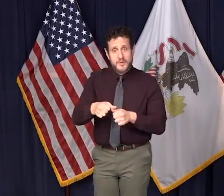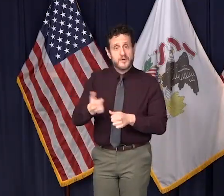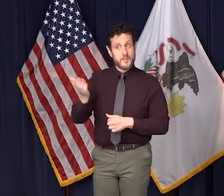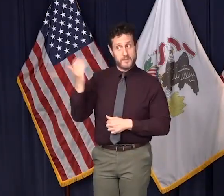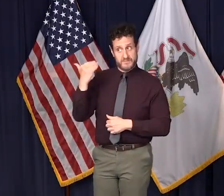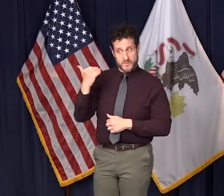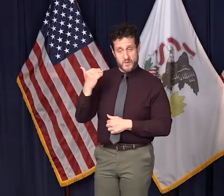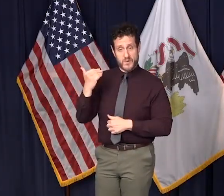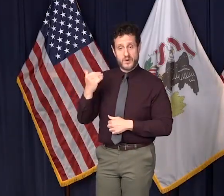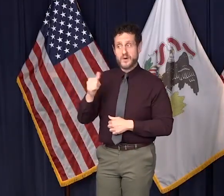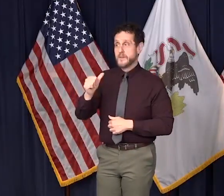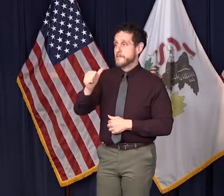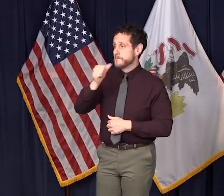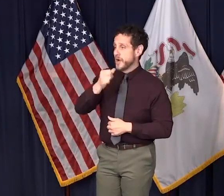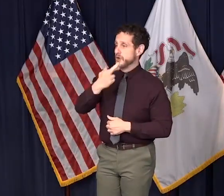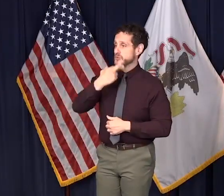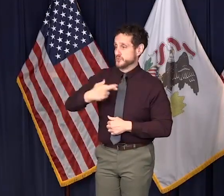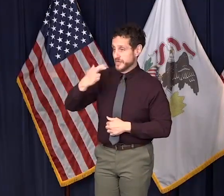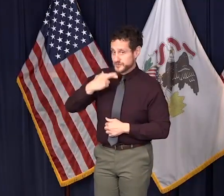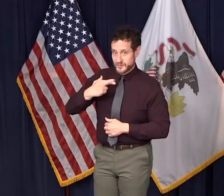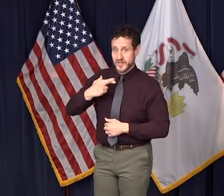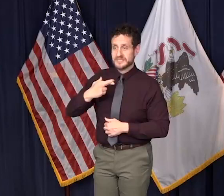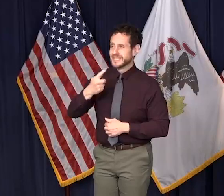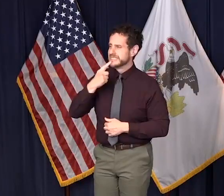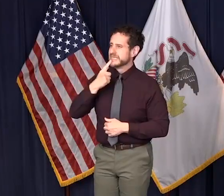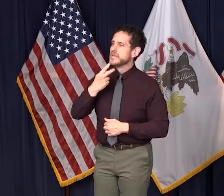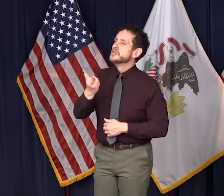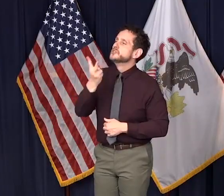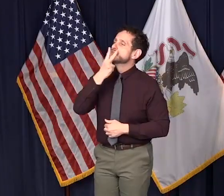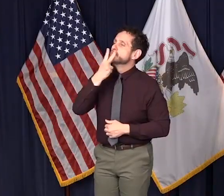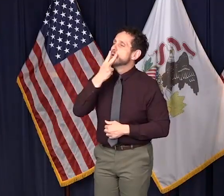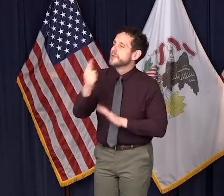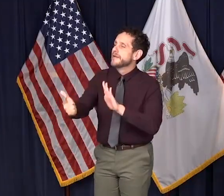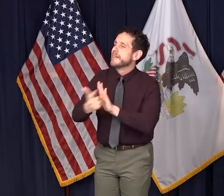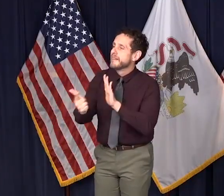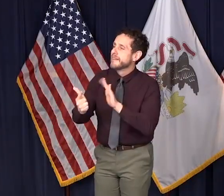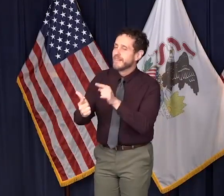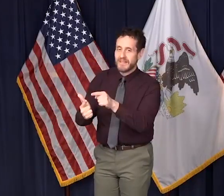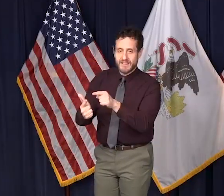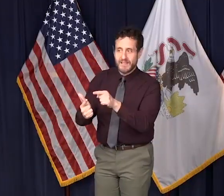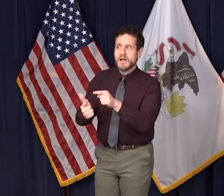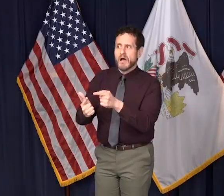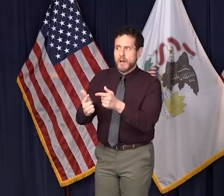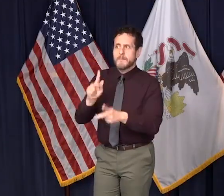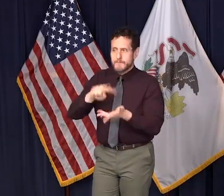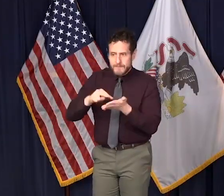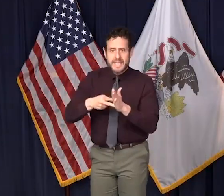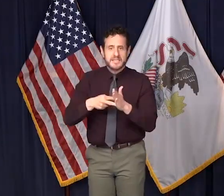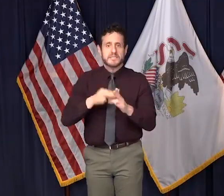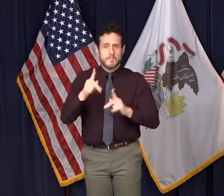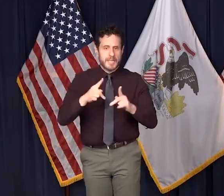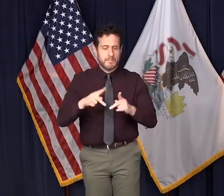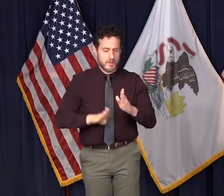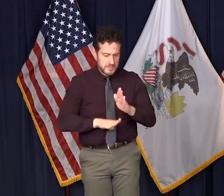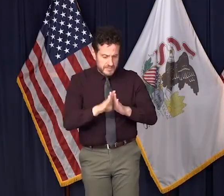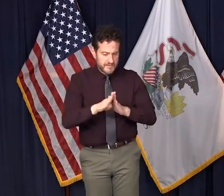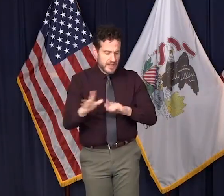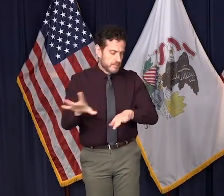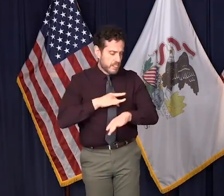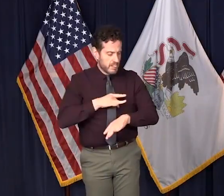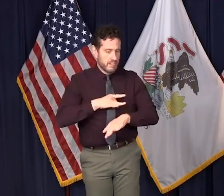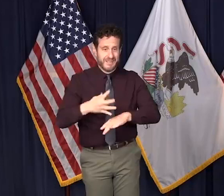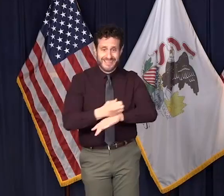lives saved and all the cancers that were prevented from keeping restaurants and bars free of dangerous secondhand